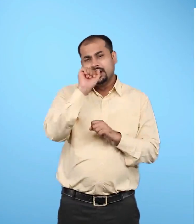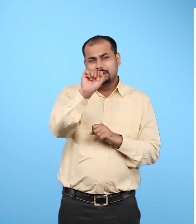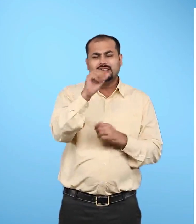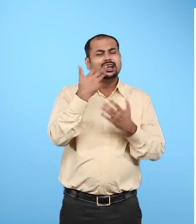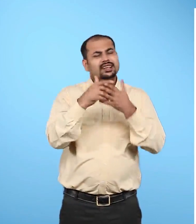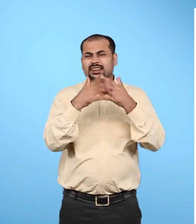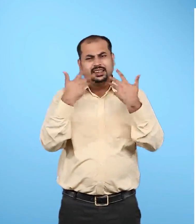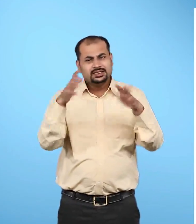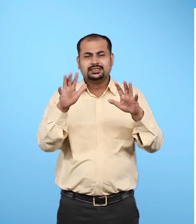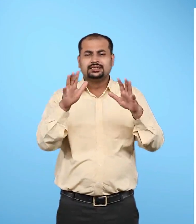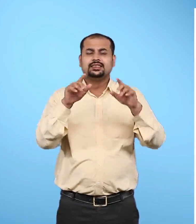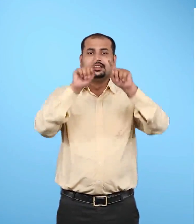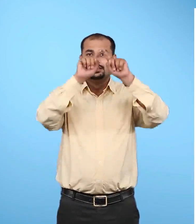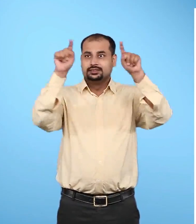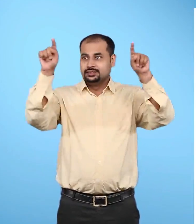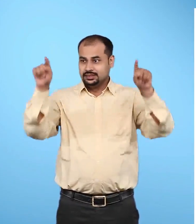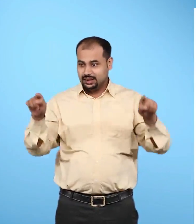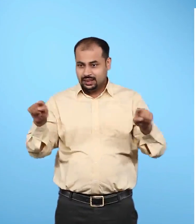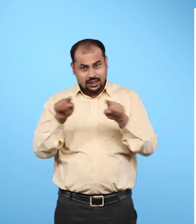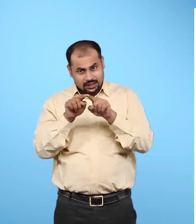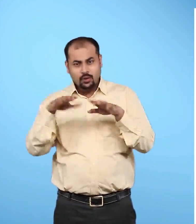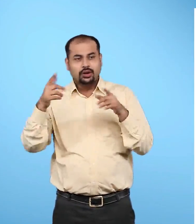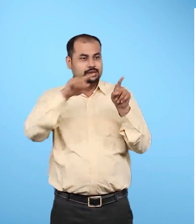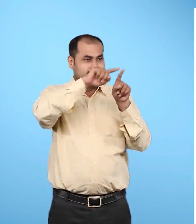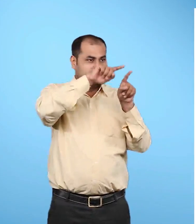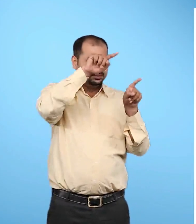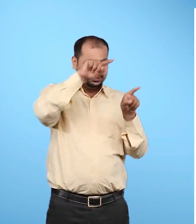How many rectangles could you make?